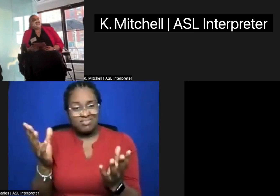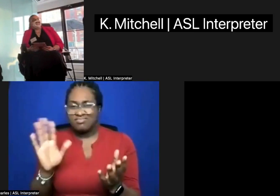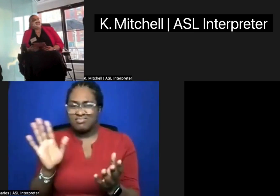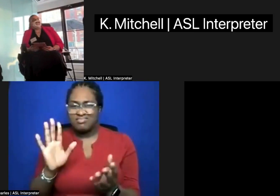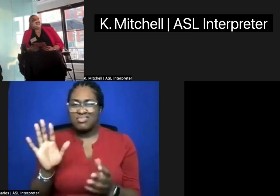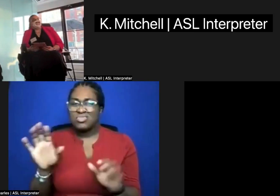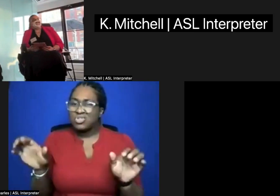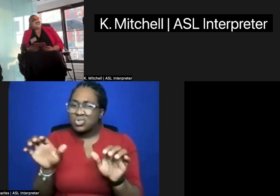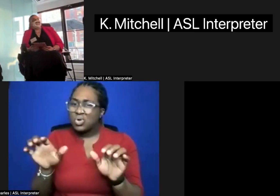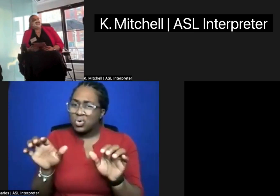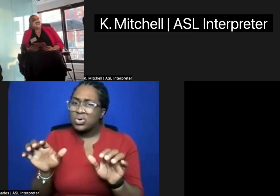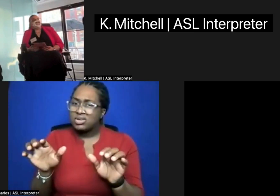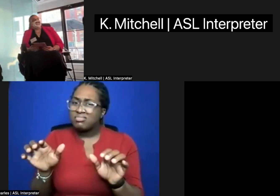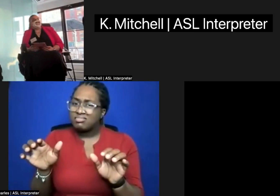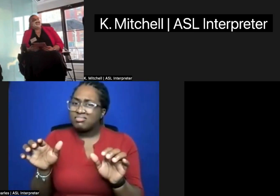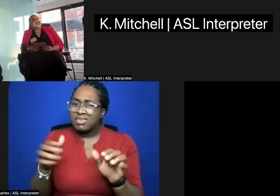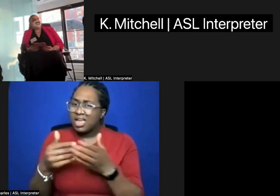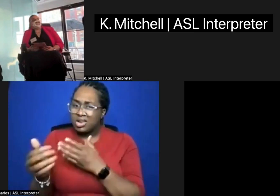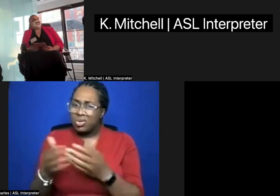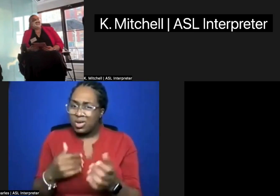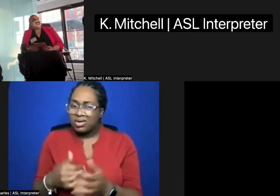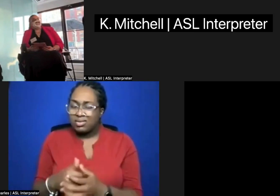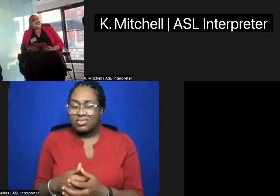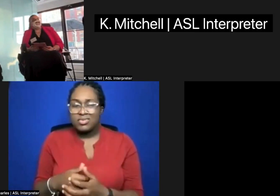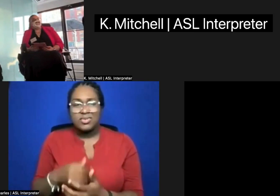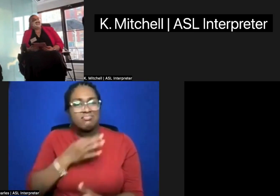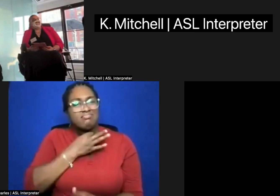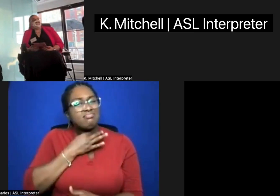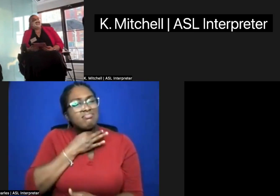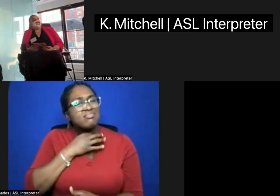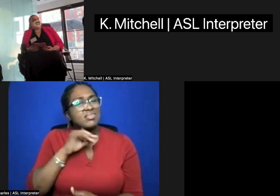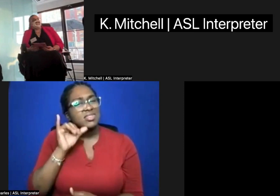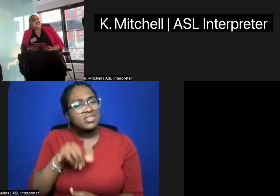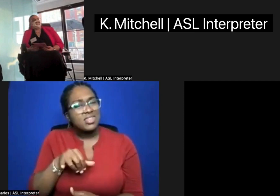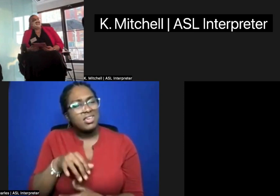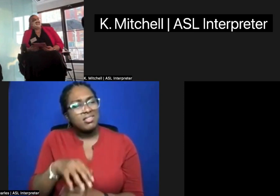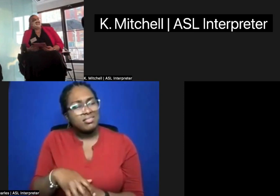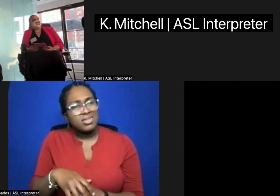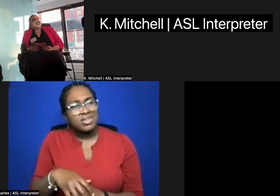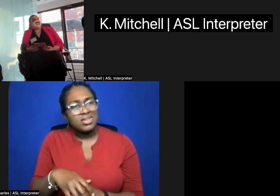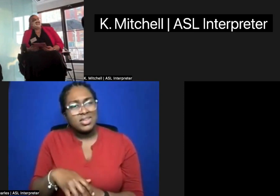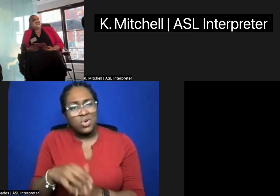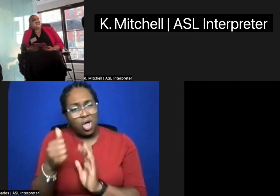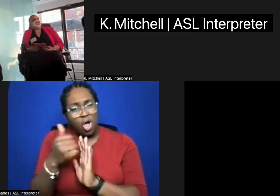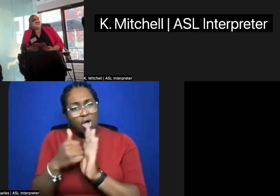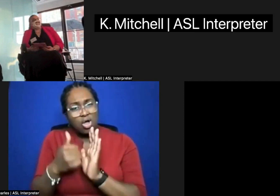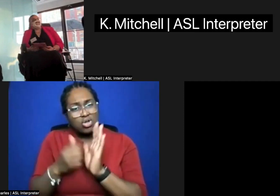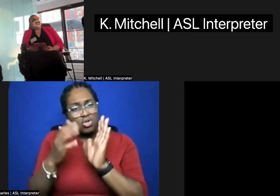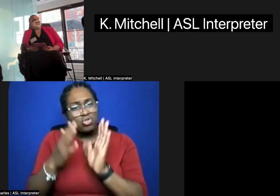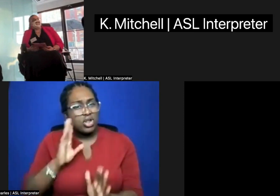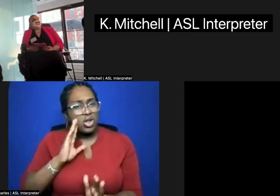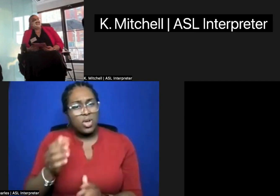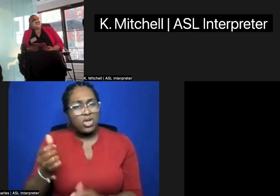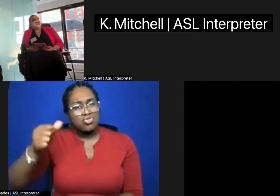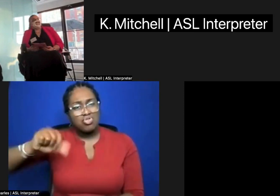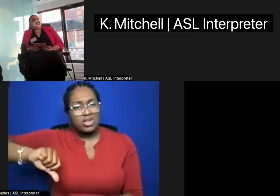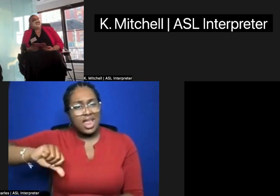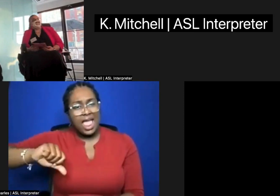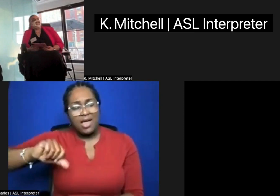anyway. So I'm wondering, is that the case? Will attorneys sometimes turn down cases if they are